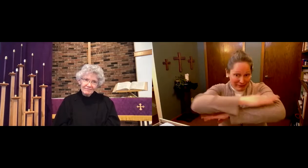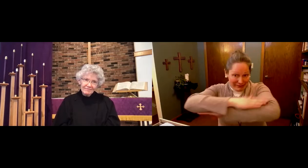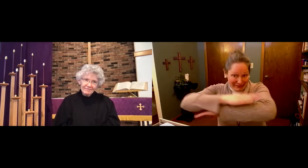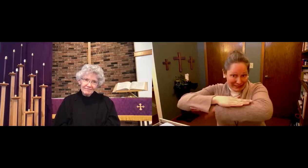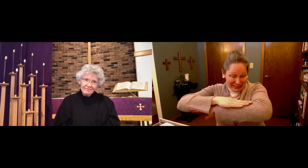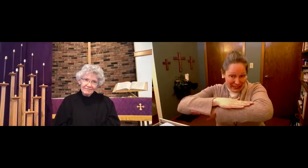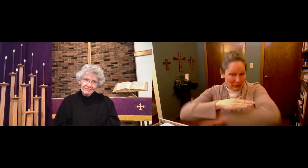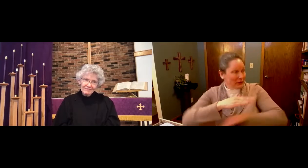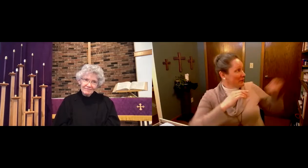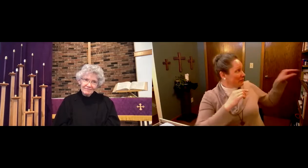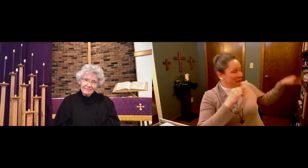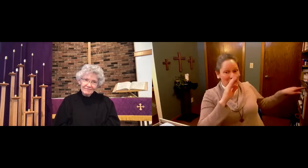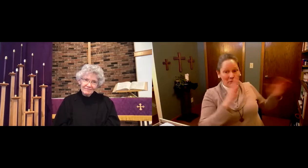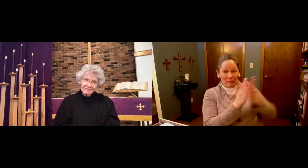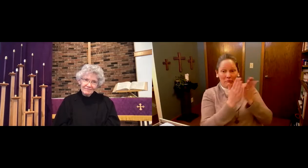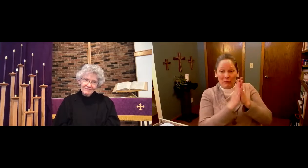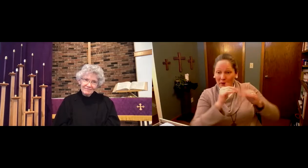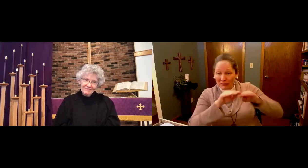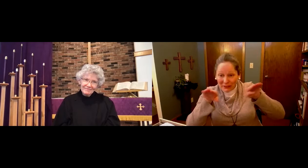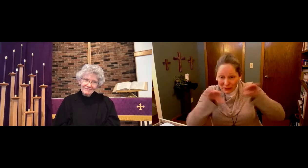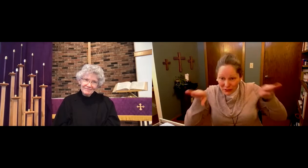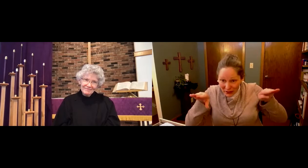Perhaps you could use some dust,